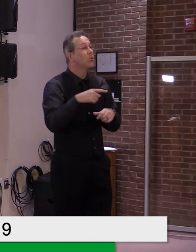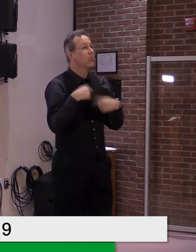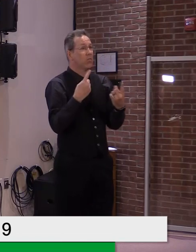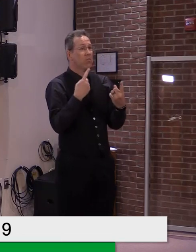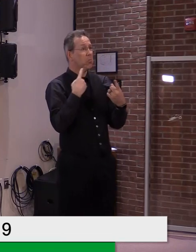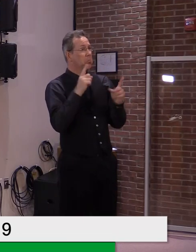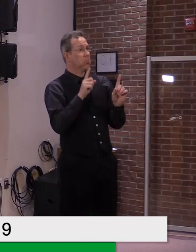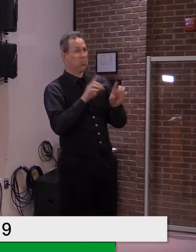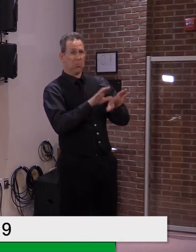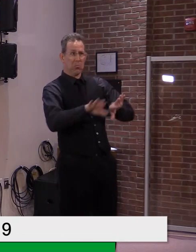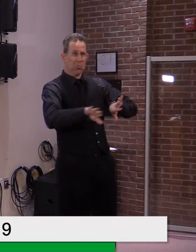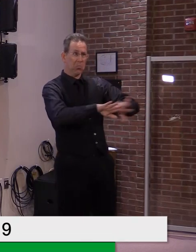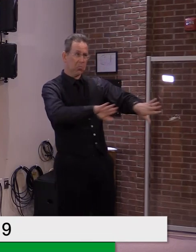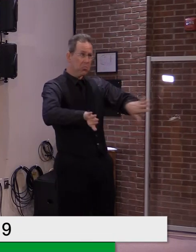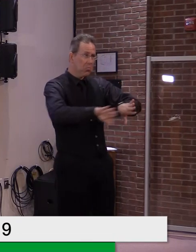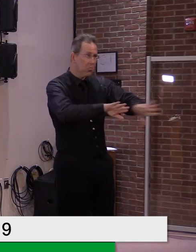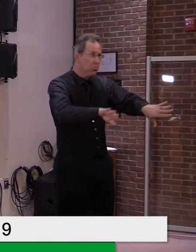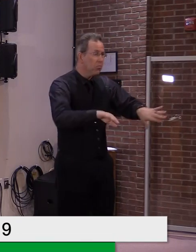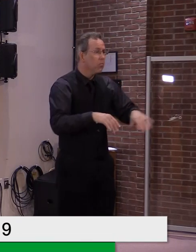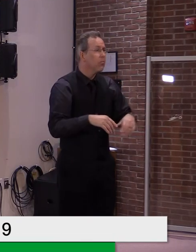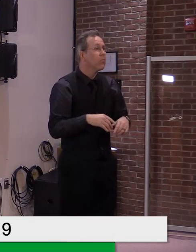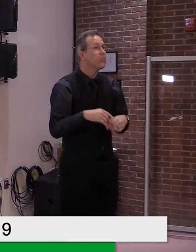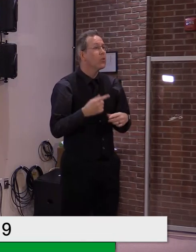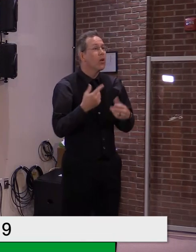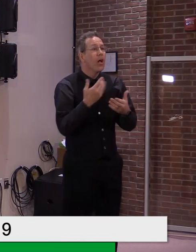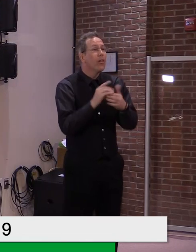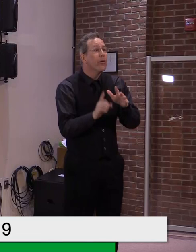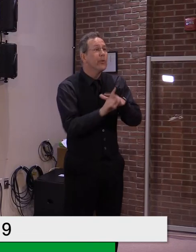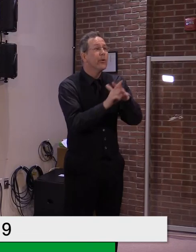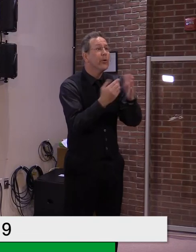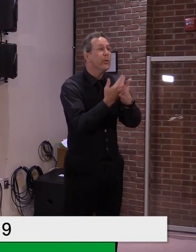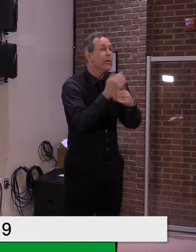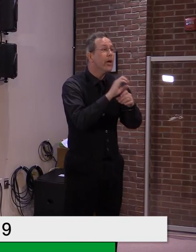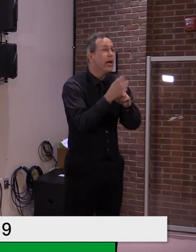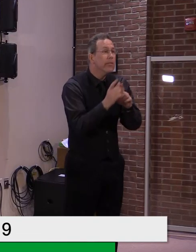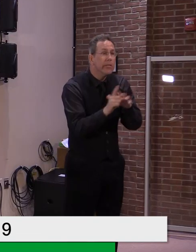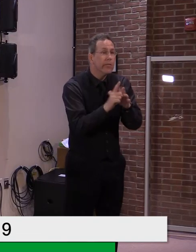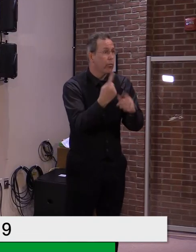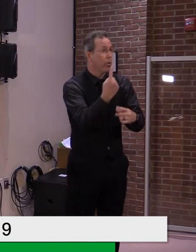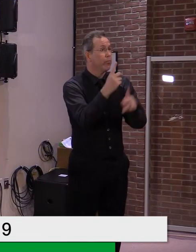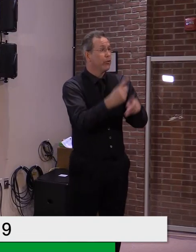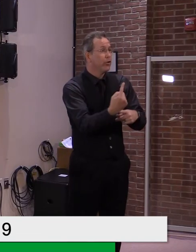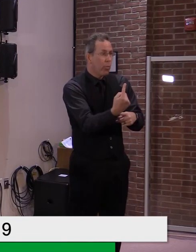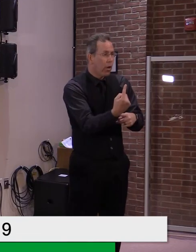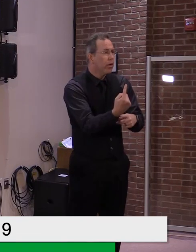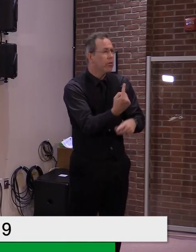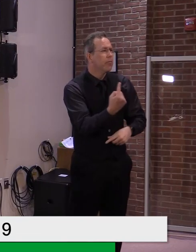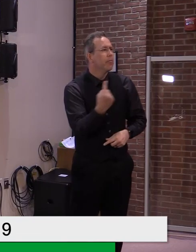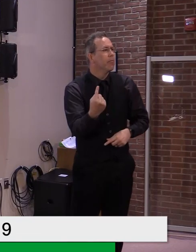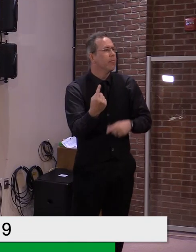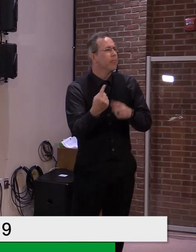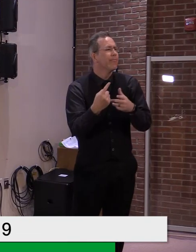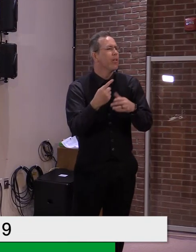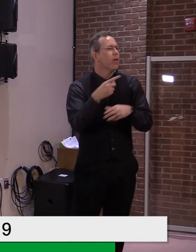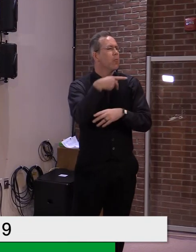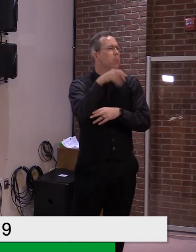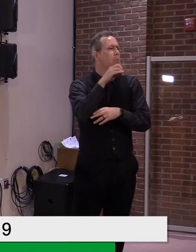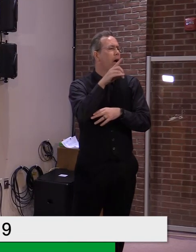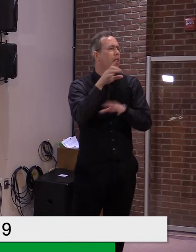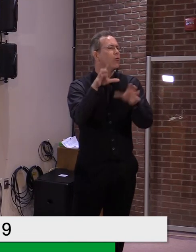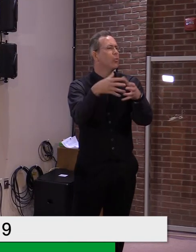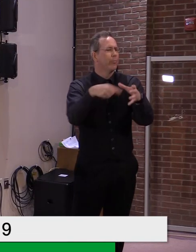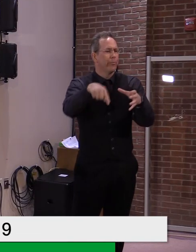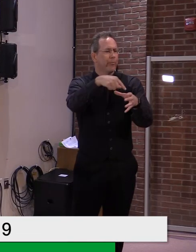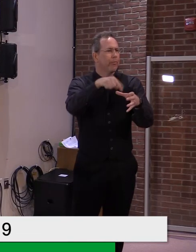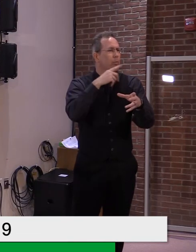I know about are coming out of that one pod that has those people that are positive